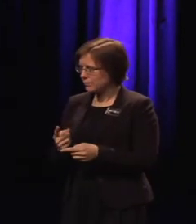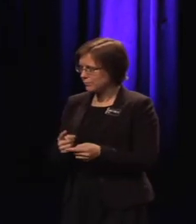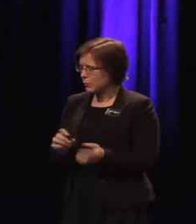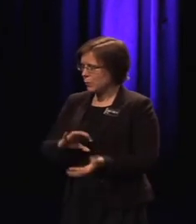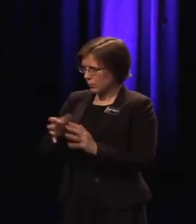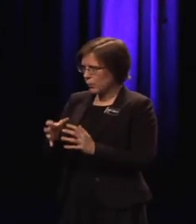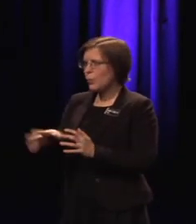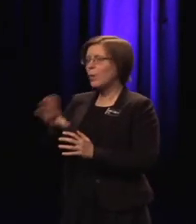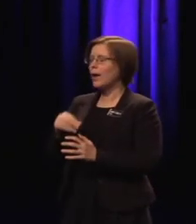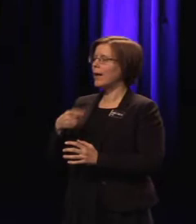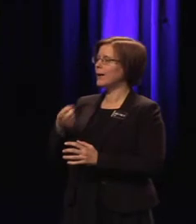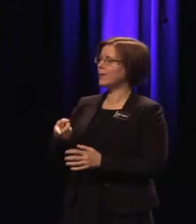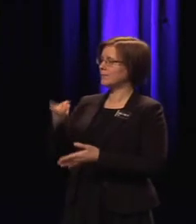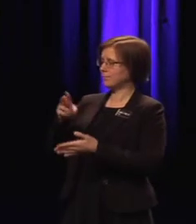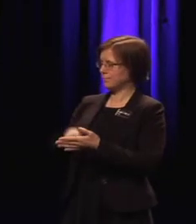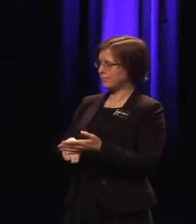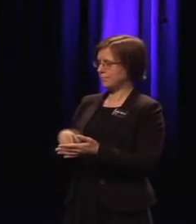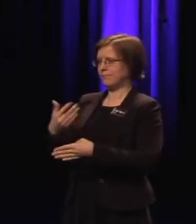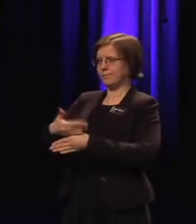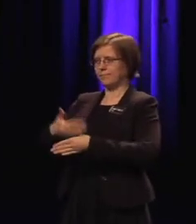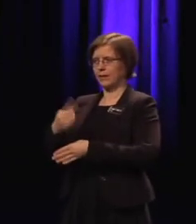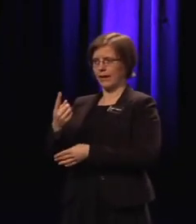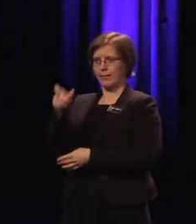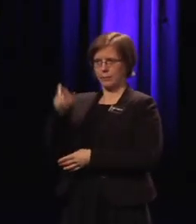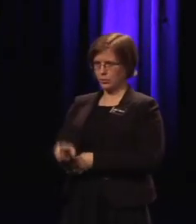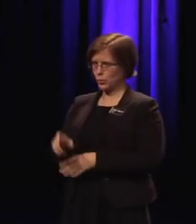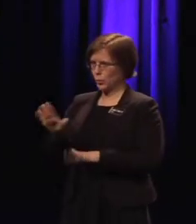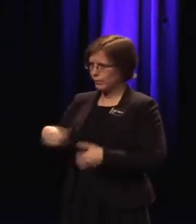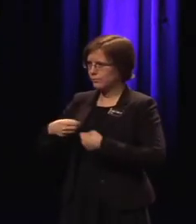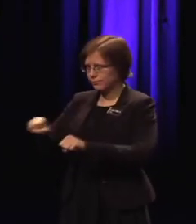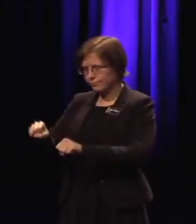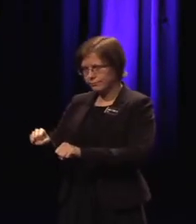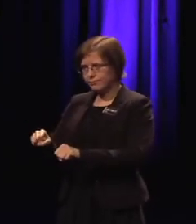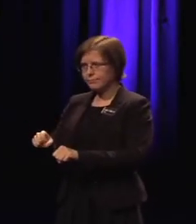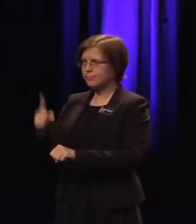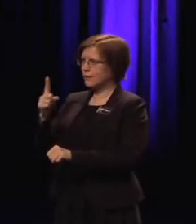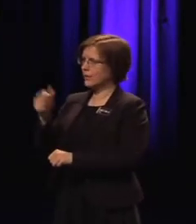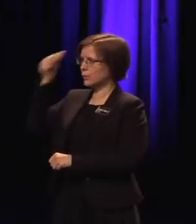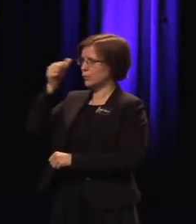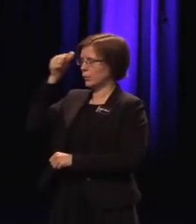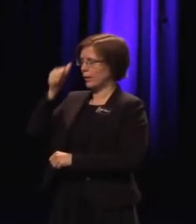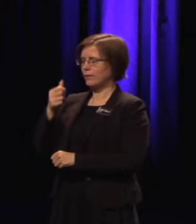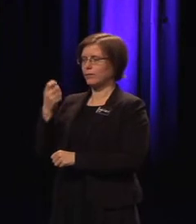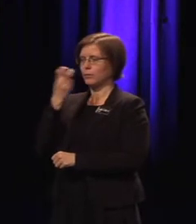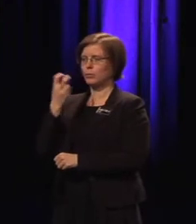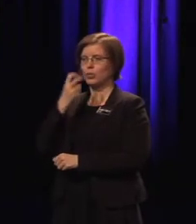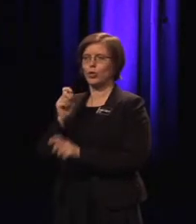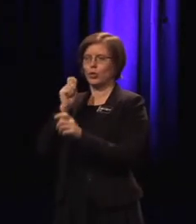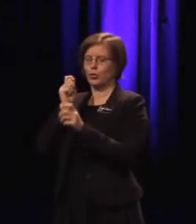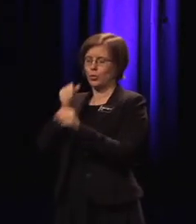the desperate act of a single human being, a graduate job seeker,